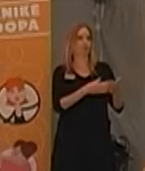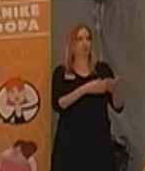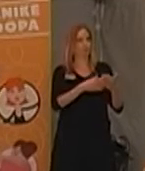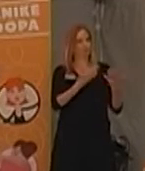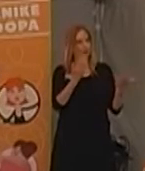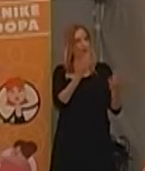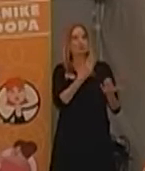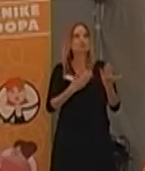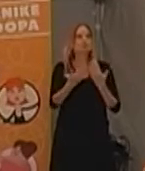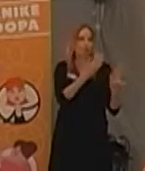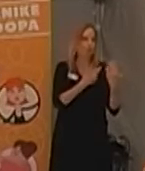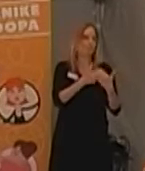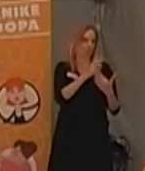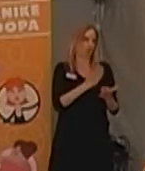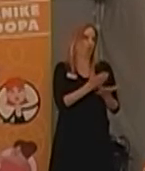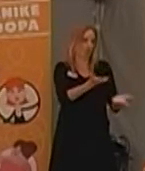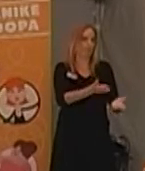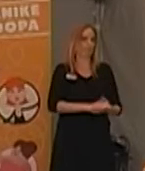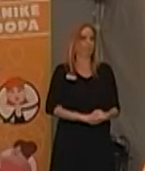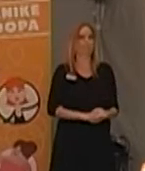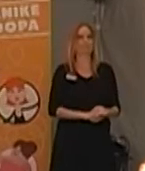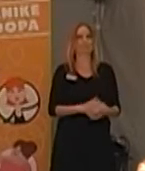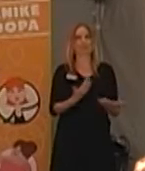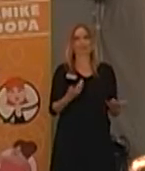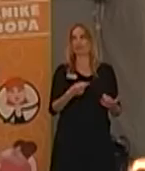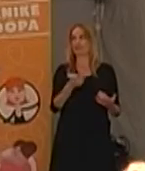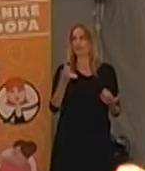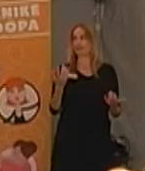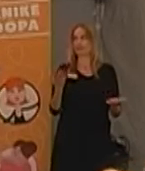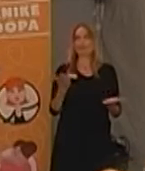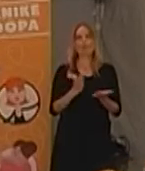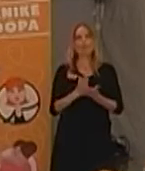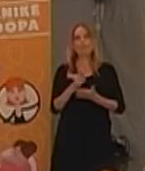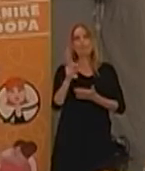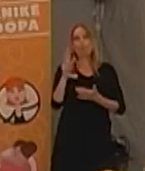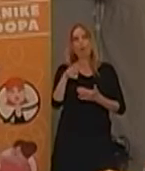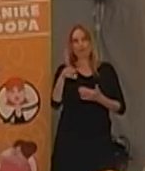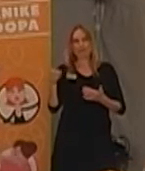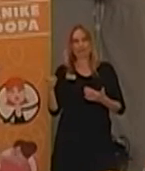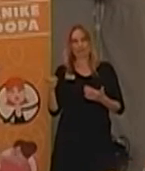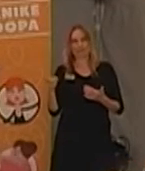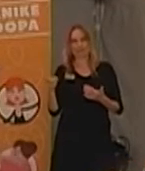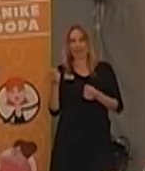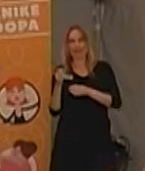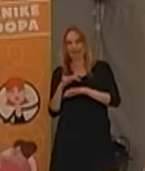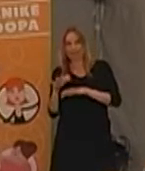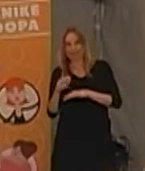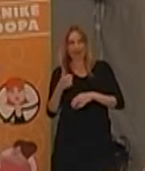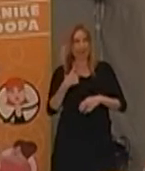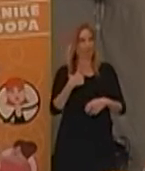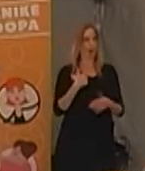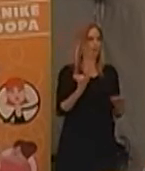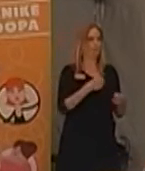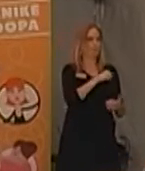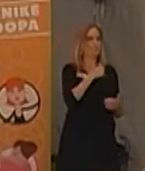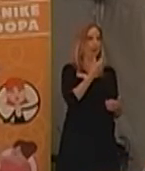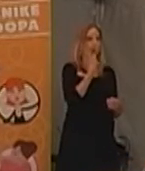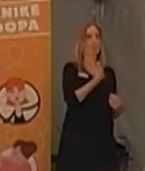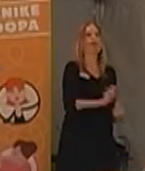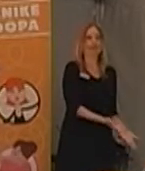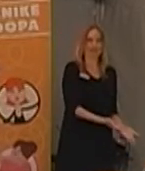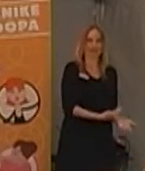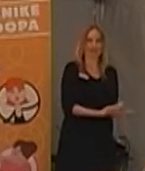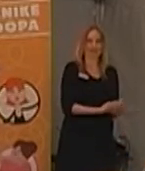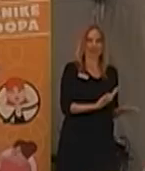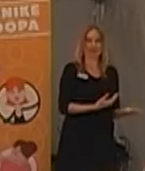them and, you know, you guys take care of politics. I'm just a farmer and I don't really care. All I can do is